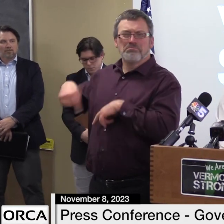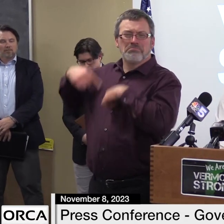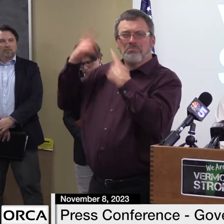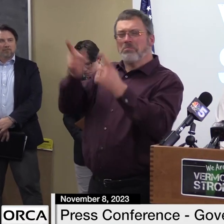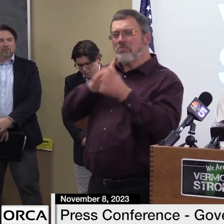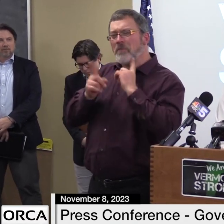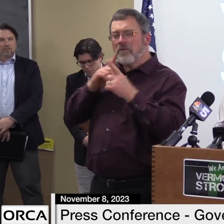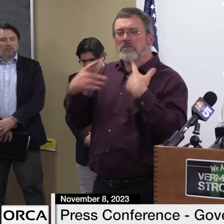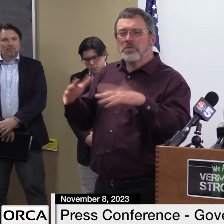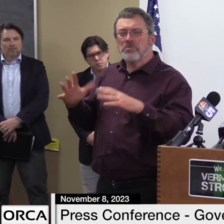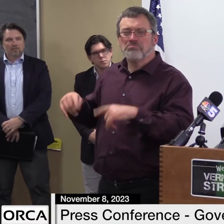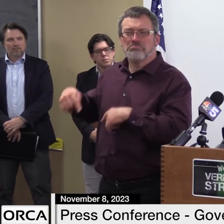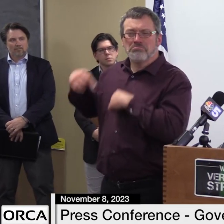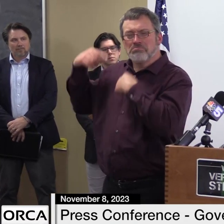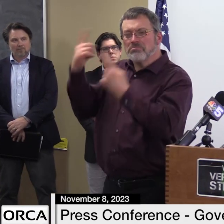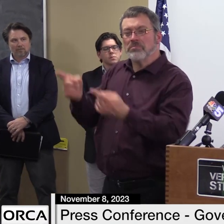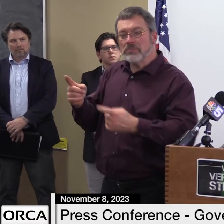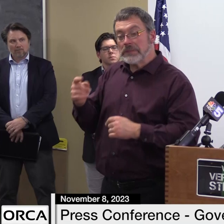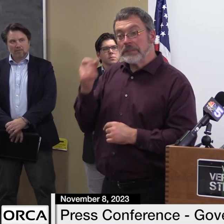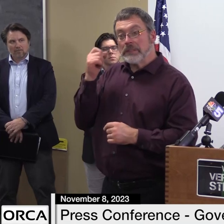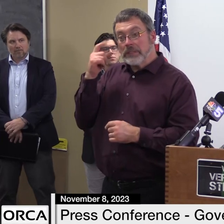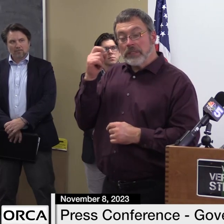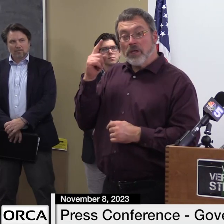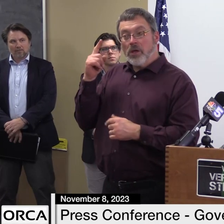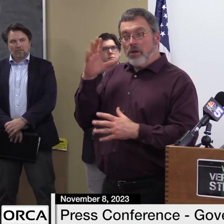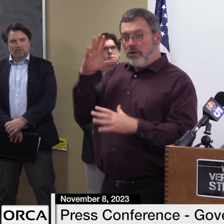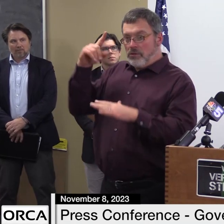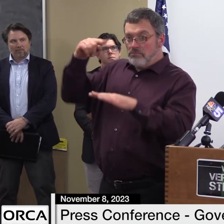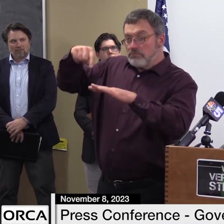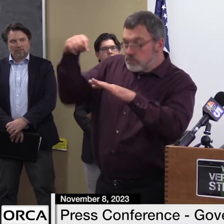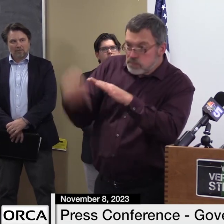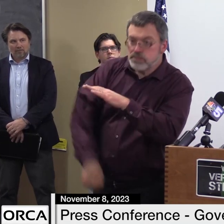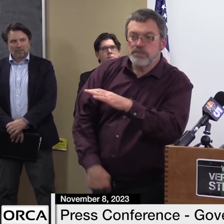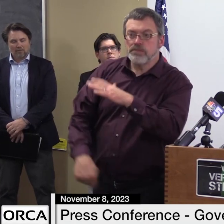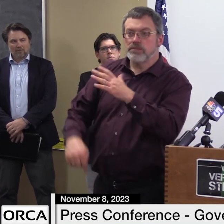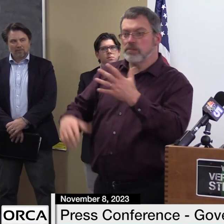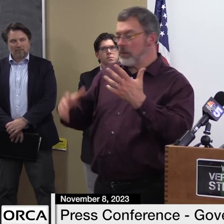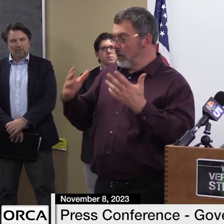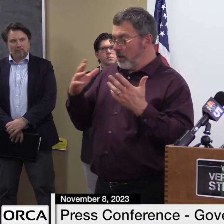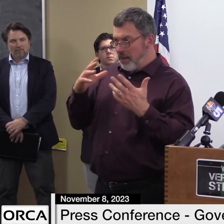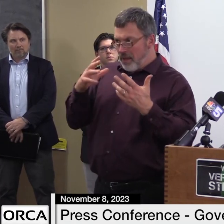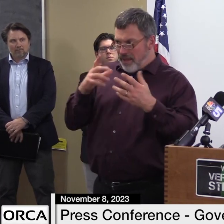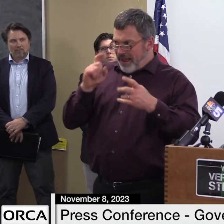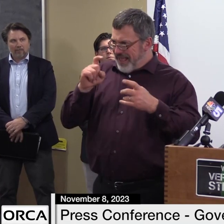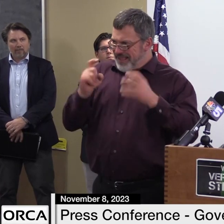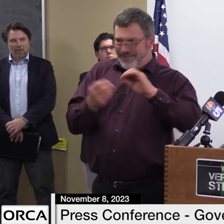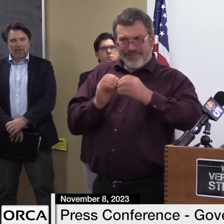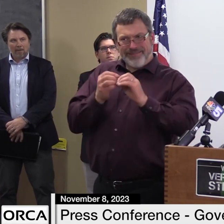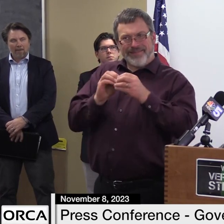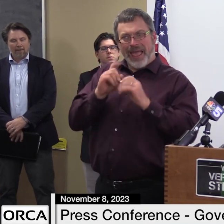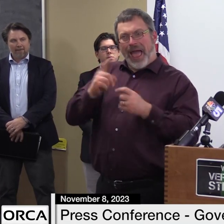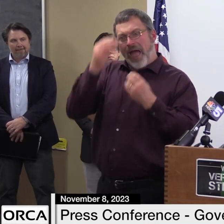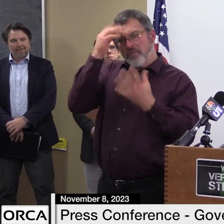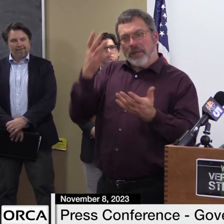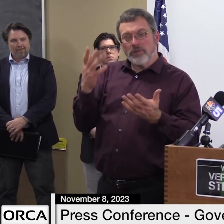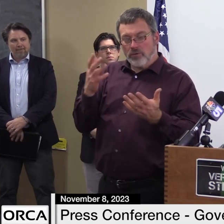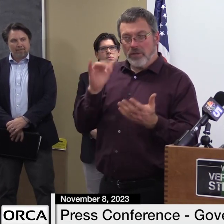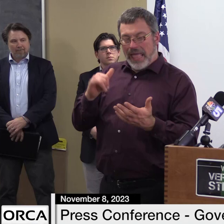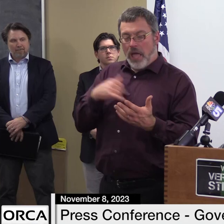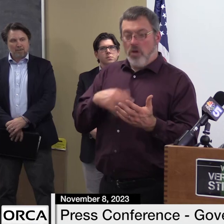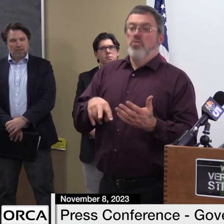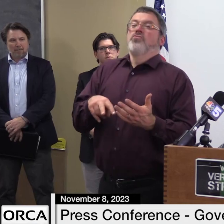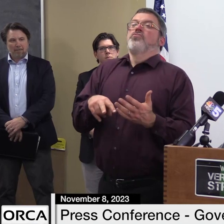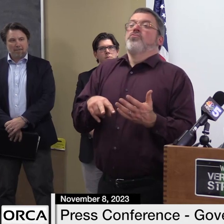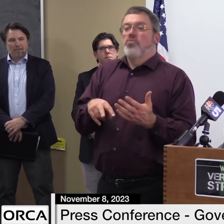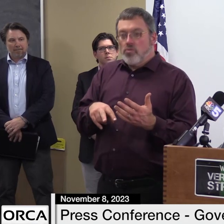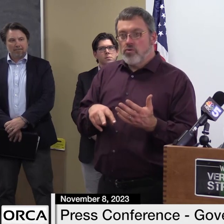think really diving into the details, collecting the data, has opened my eyes, and I hope it'll open their eyes to